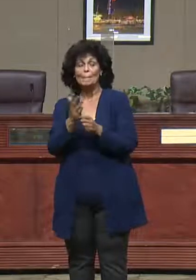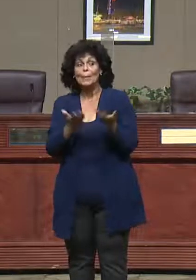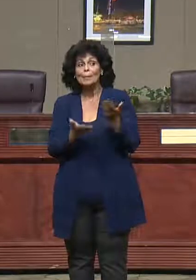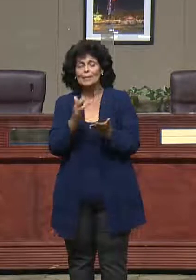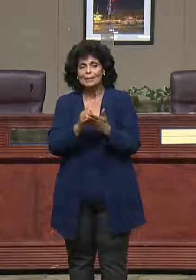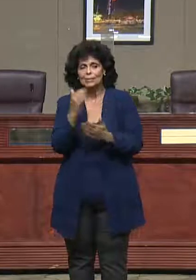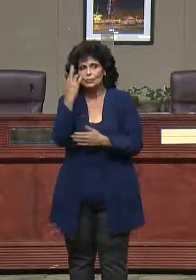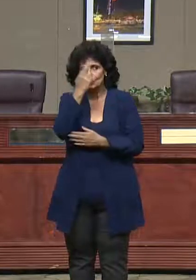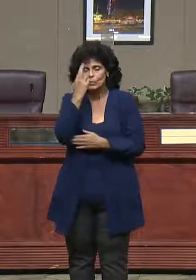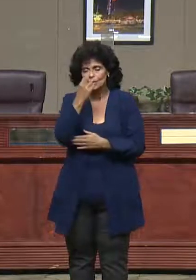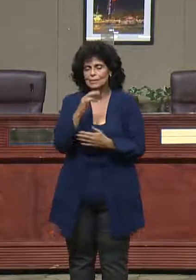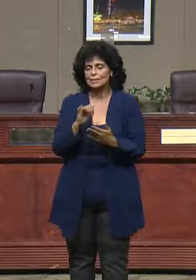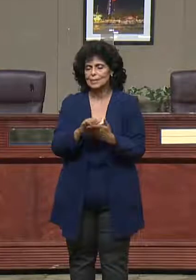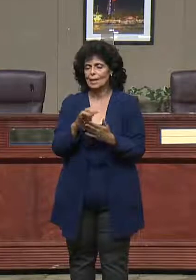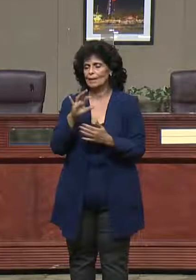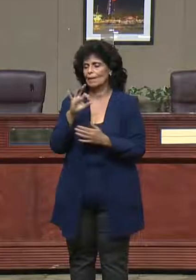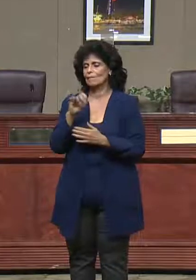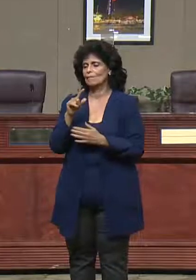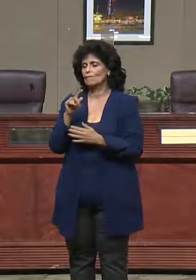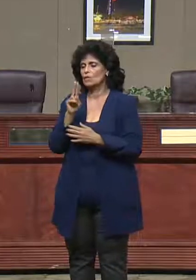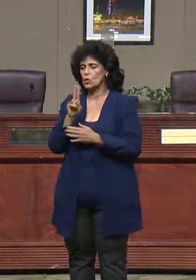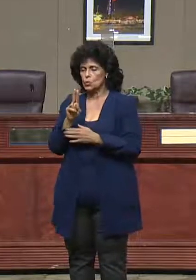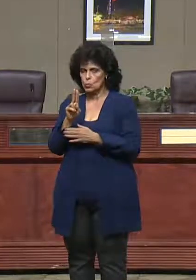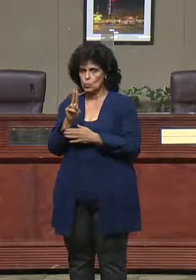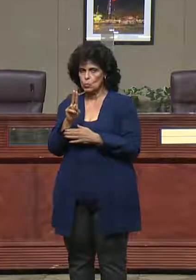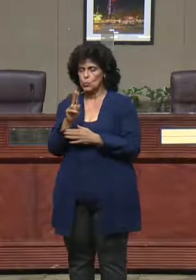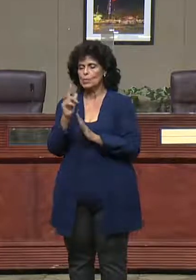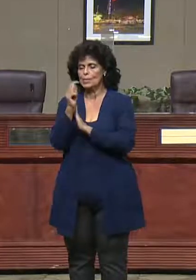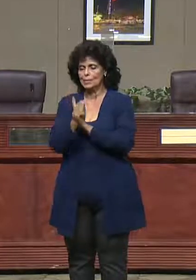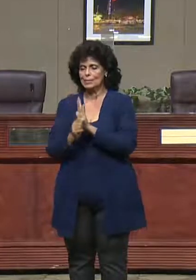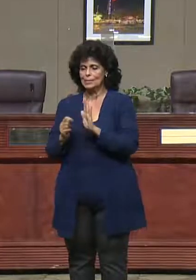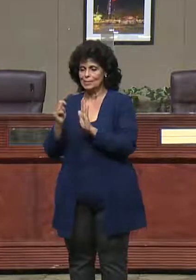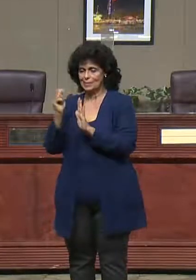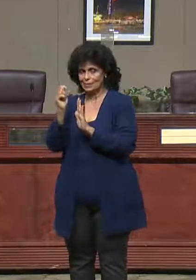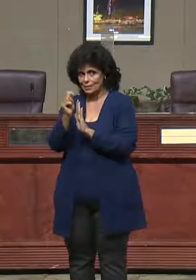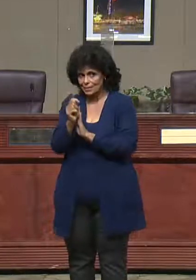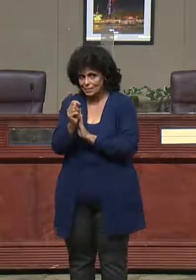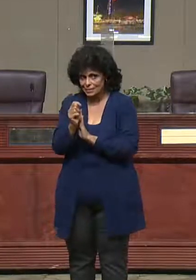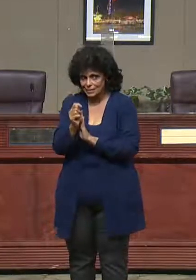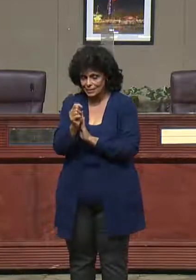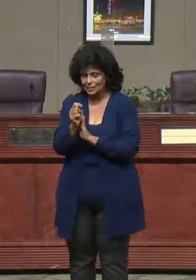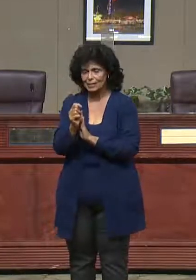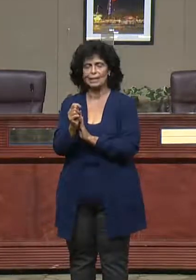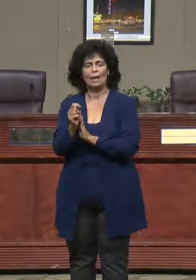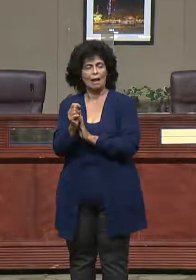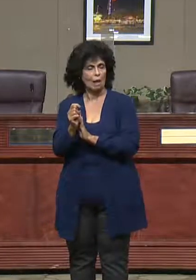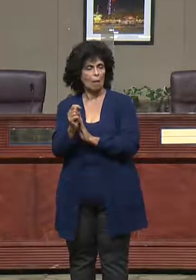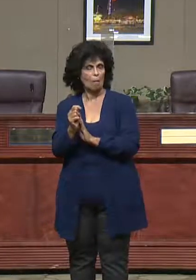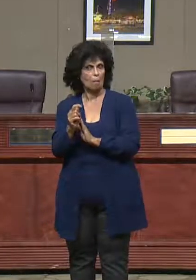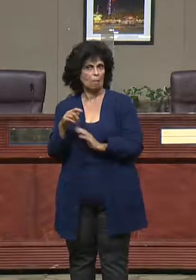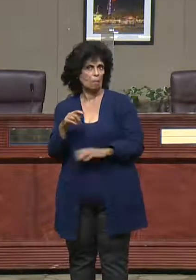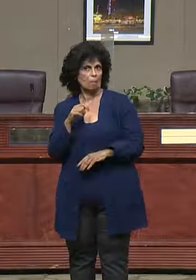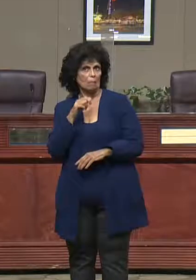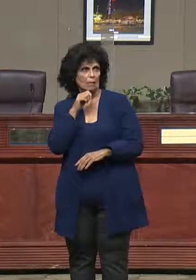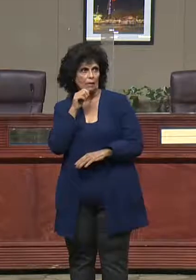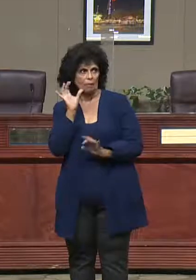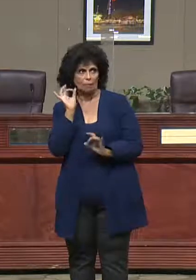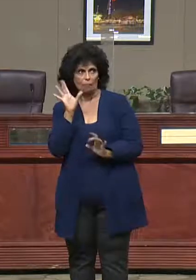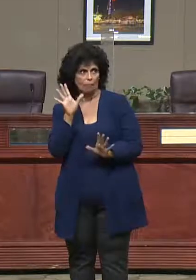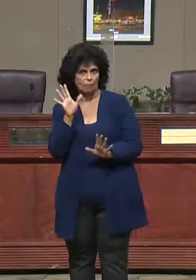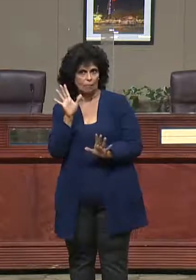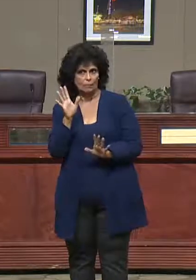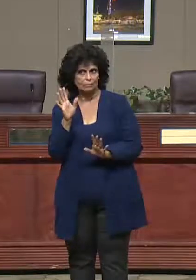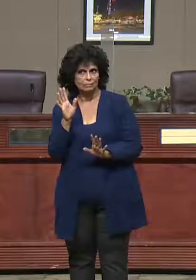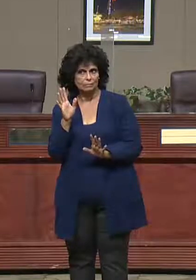been as bad as always around this time. We are actually pleasantly surprised how low our